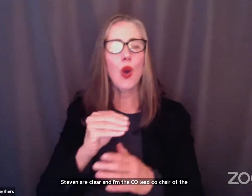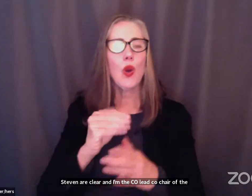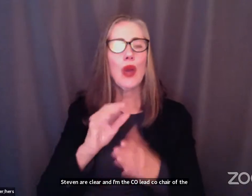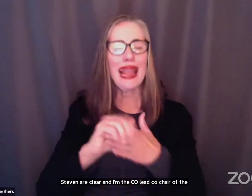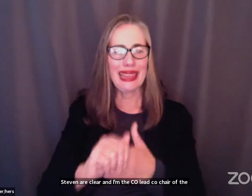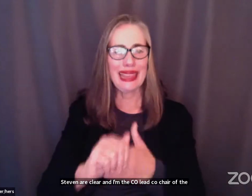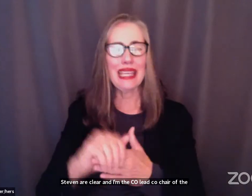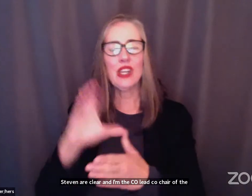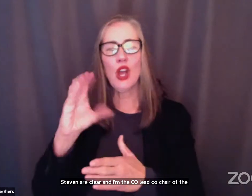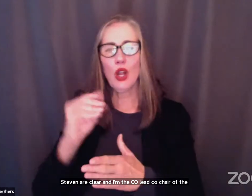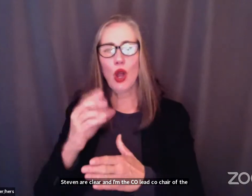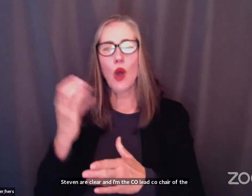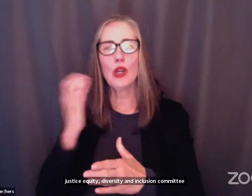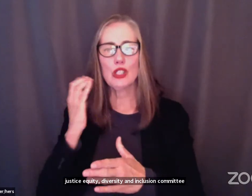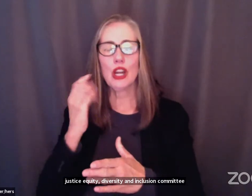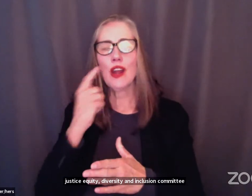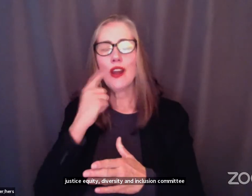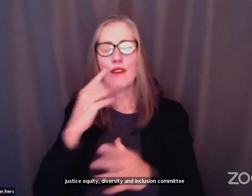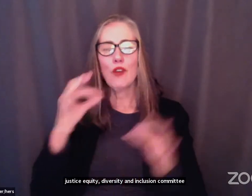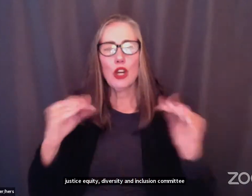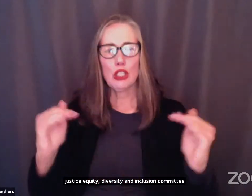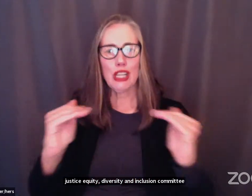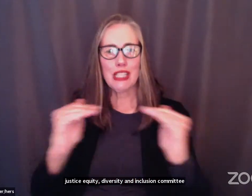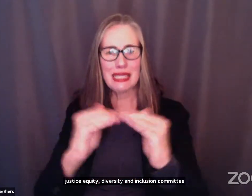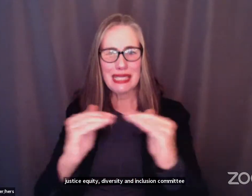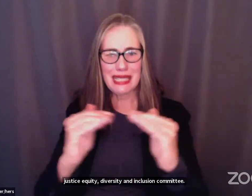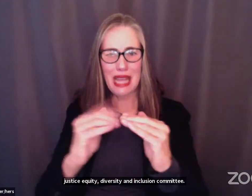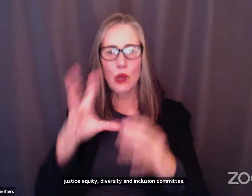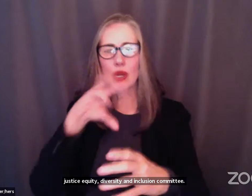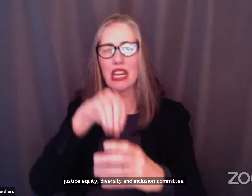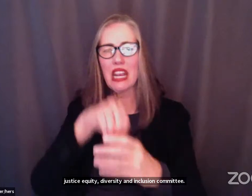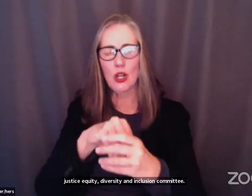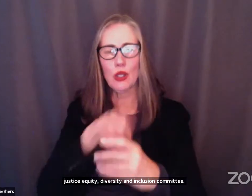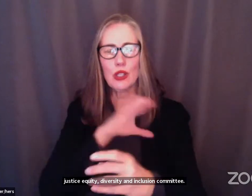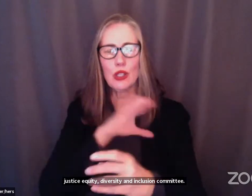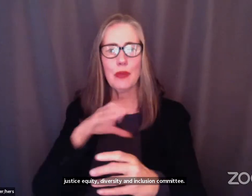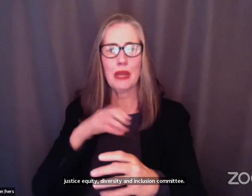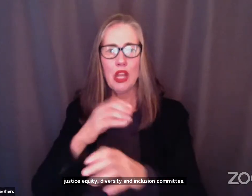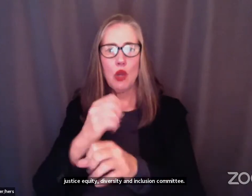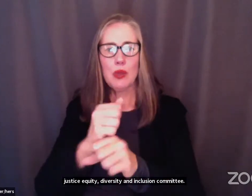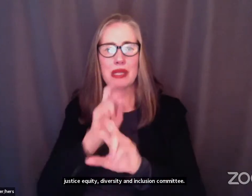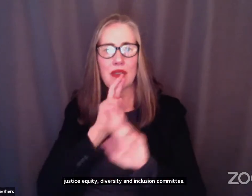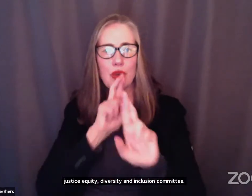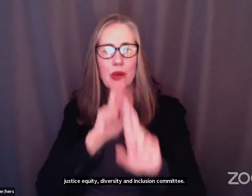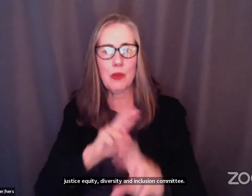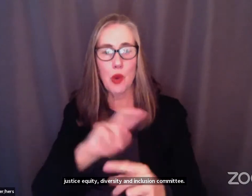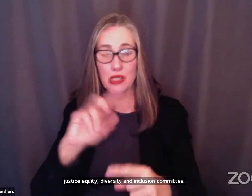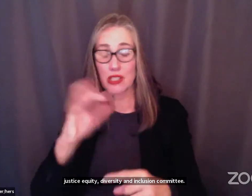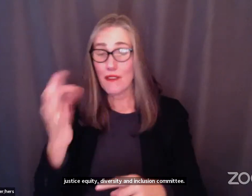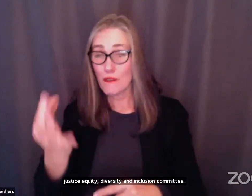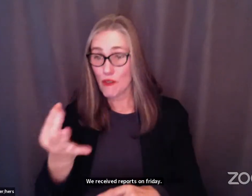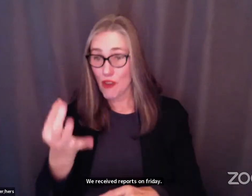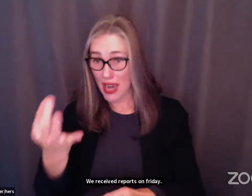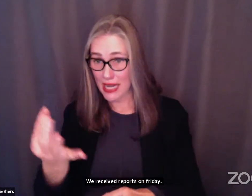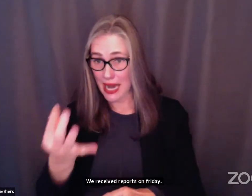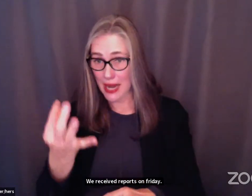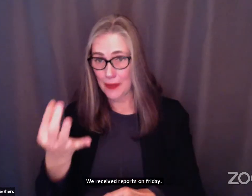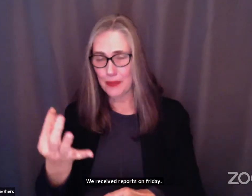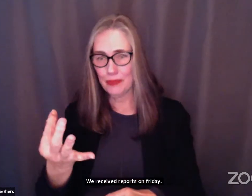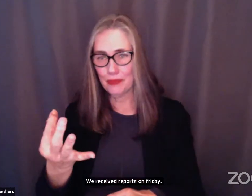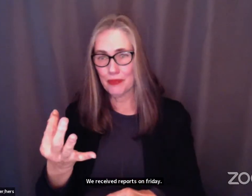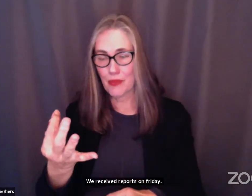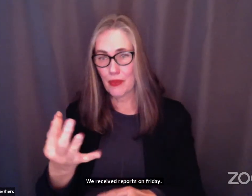and Inclusion Committee. We received reports on Friday from our